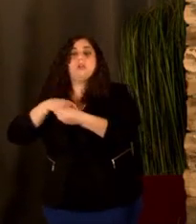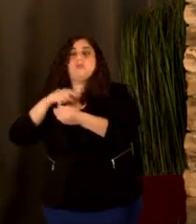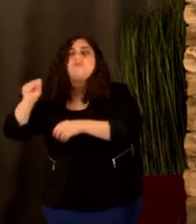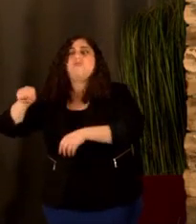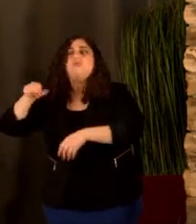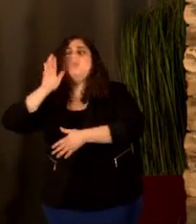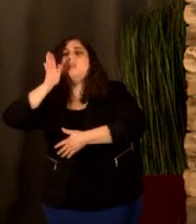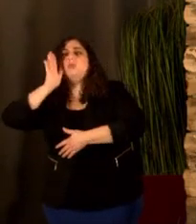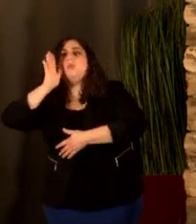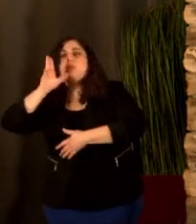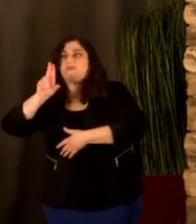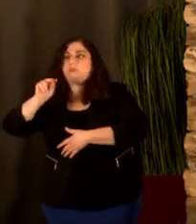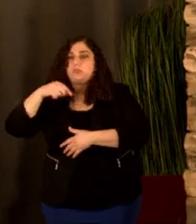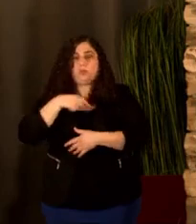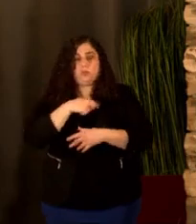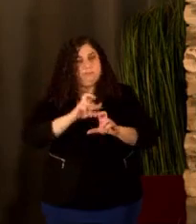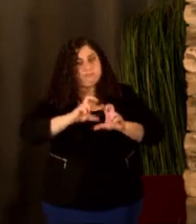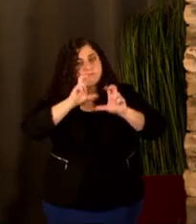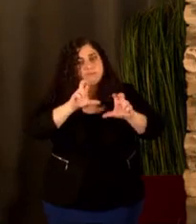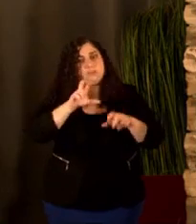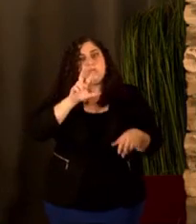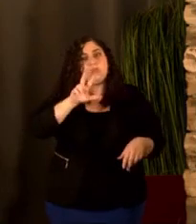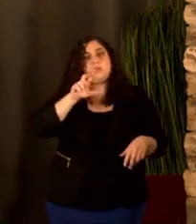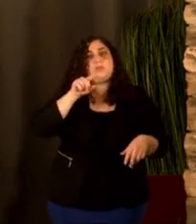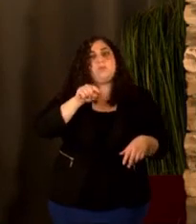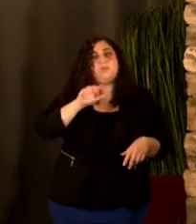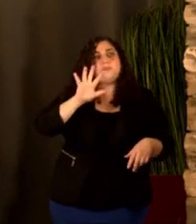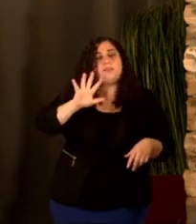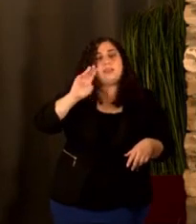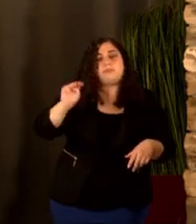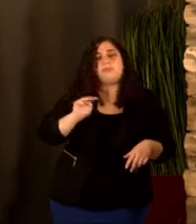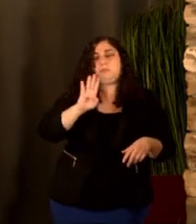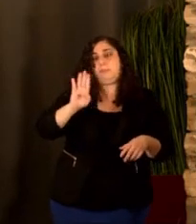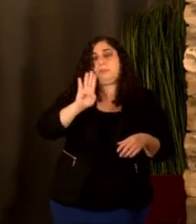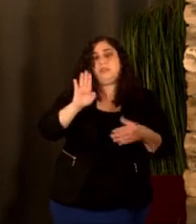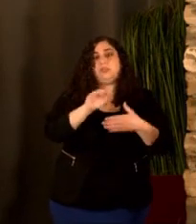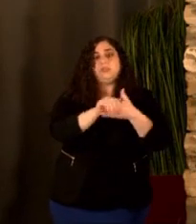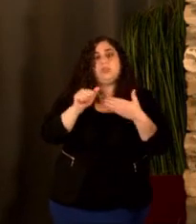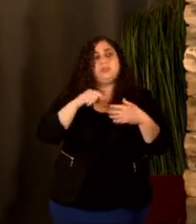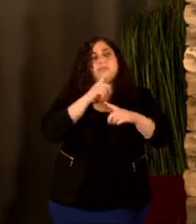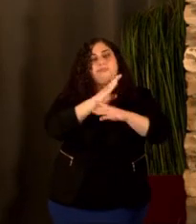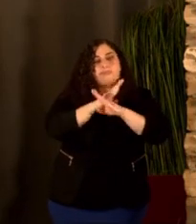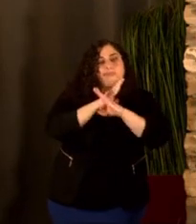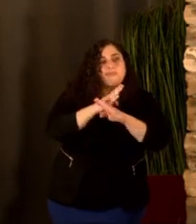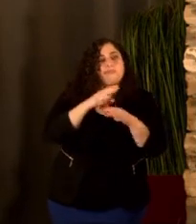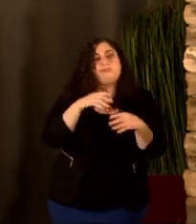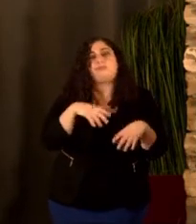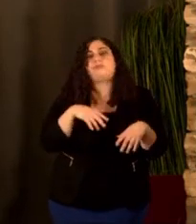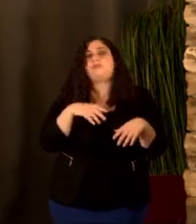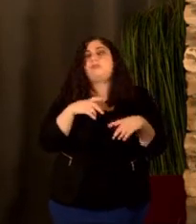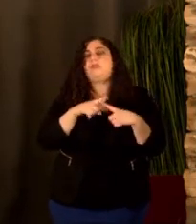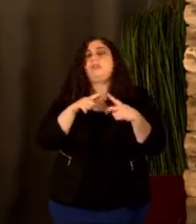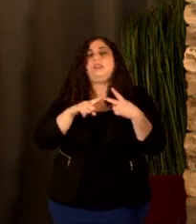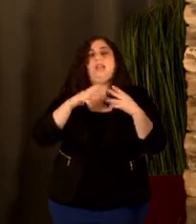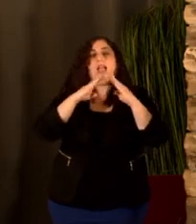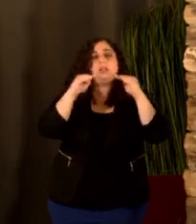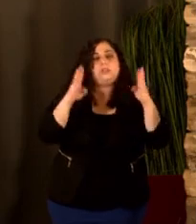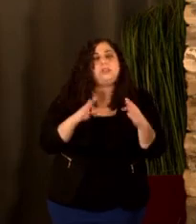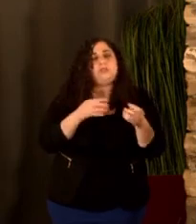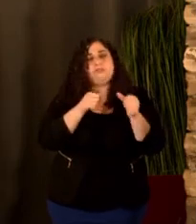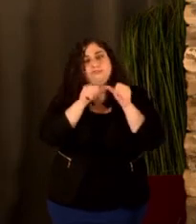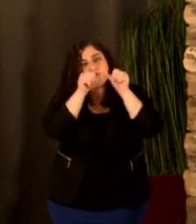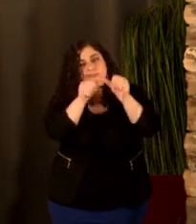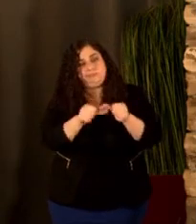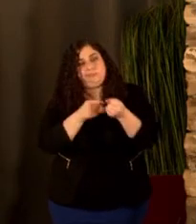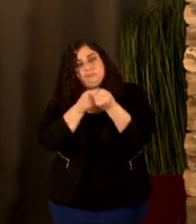billion. That includes prevention services, rapid rehousing, and funding to support people to keep them in their homes, as